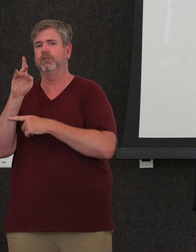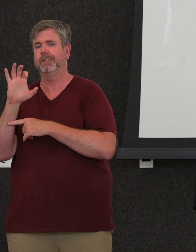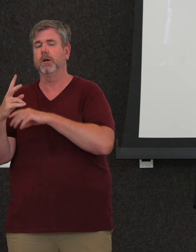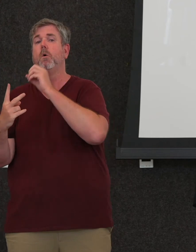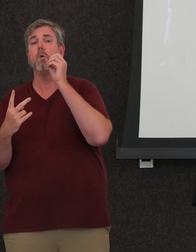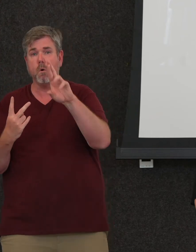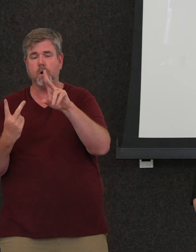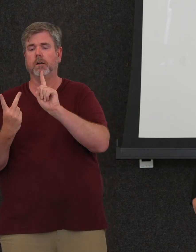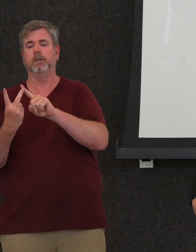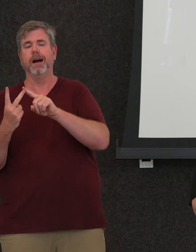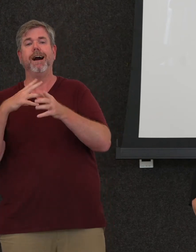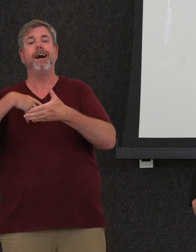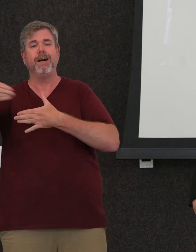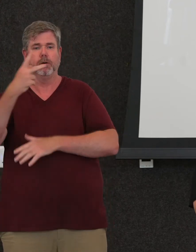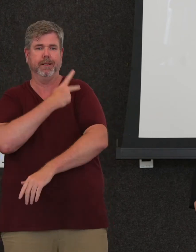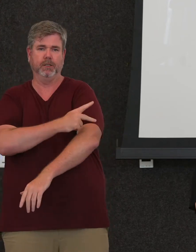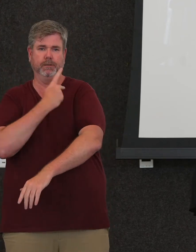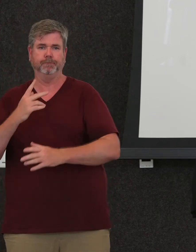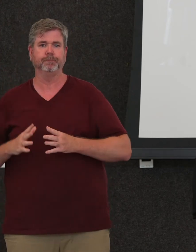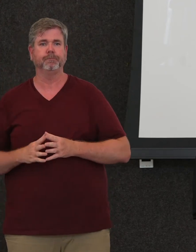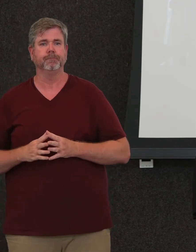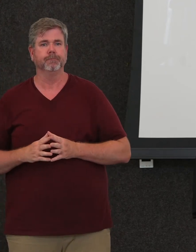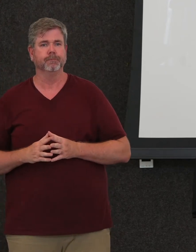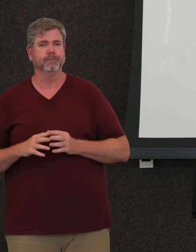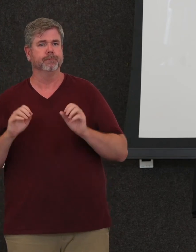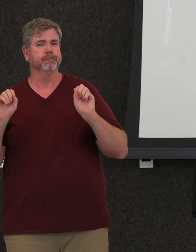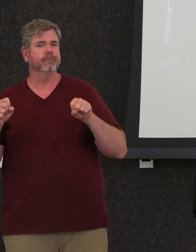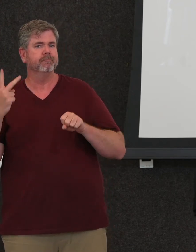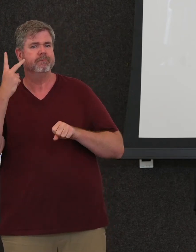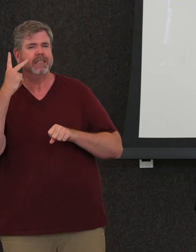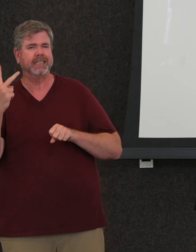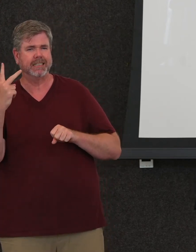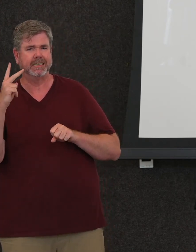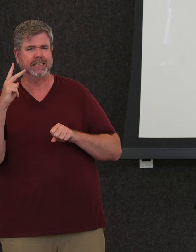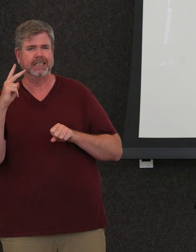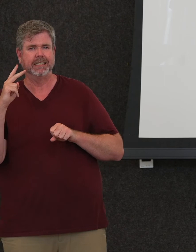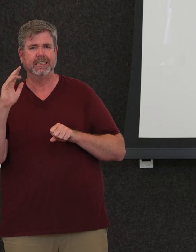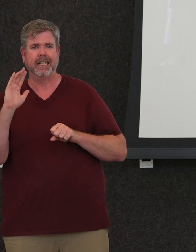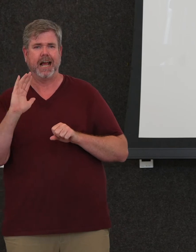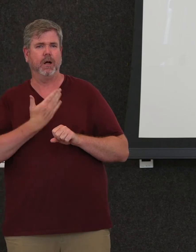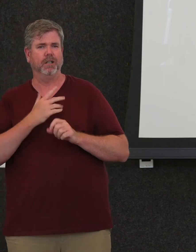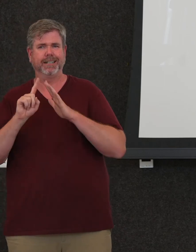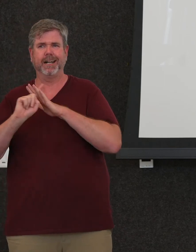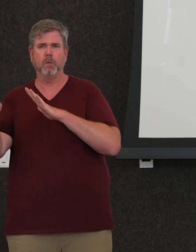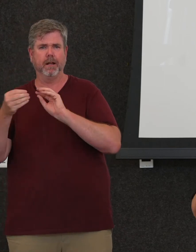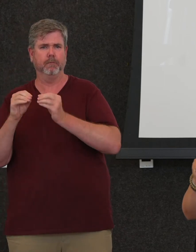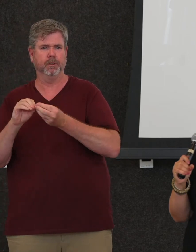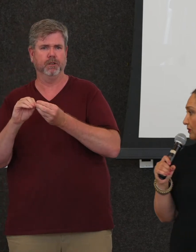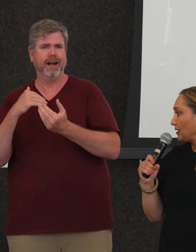which is by calling our gateway number. You can get into our outpatient treatment centers, and you can start with